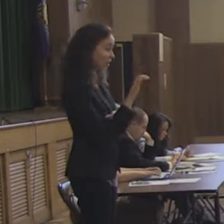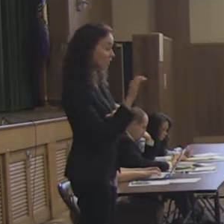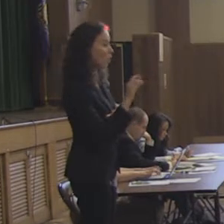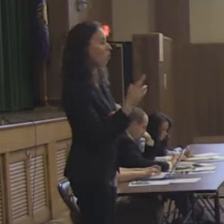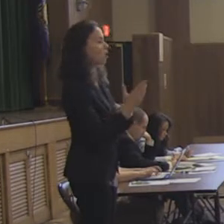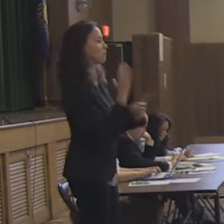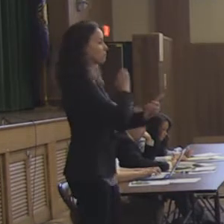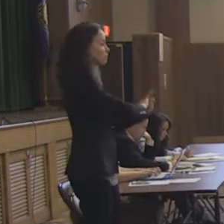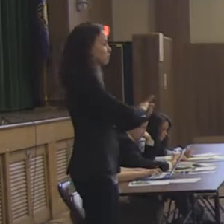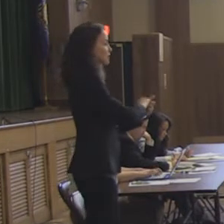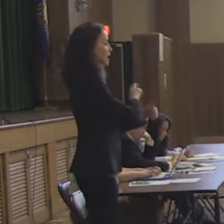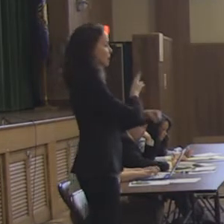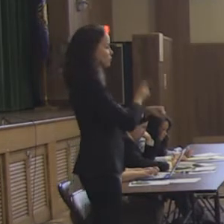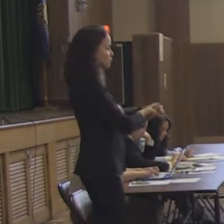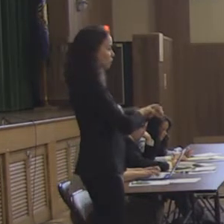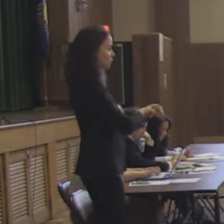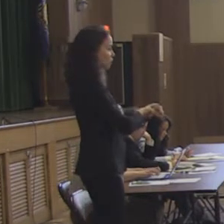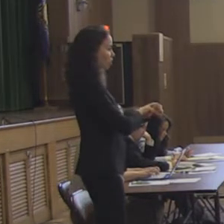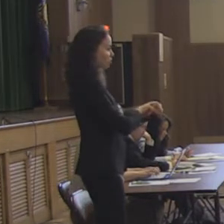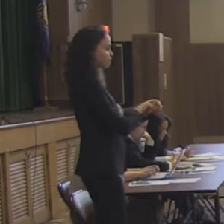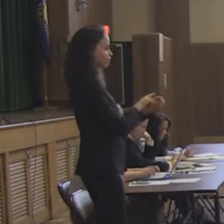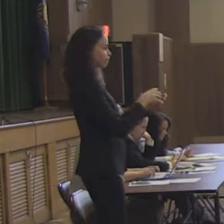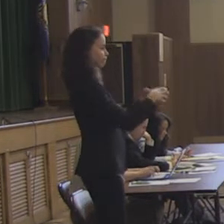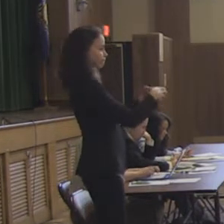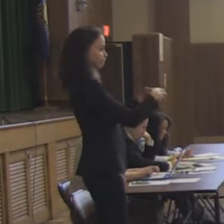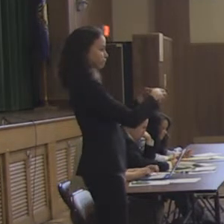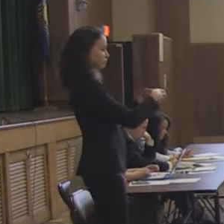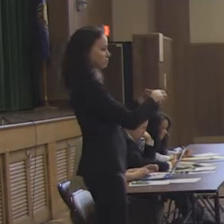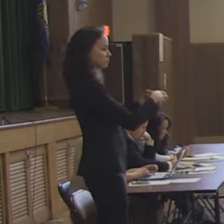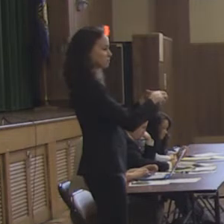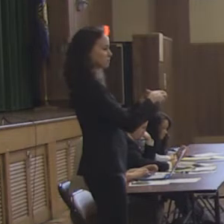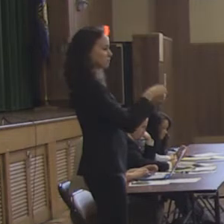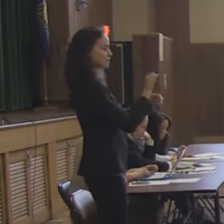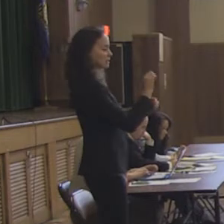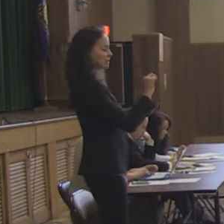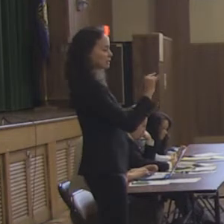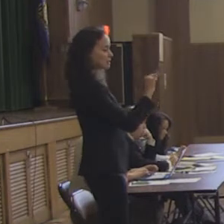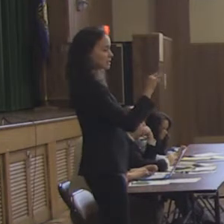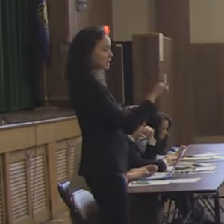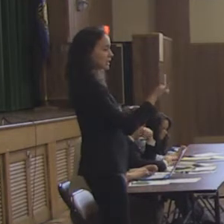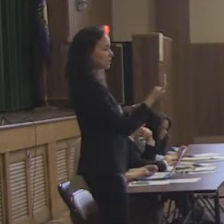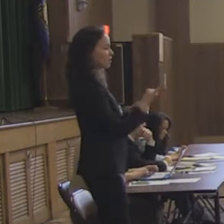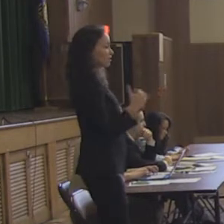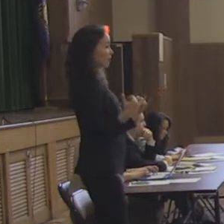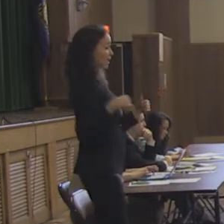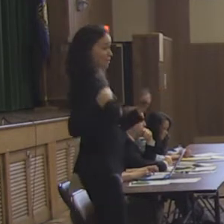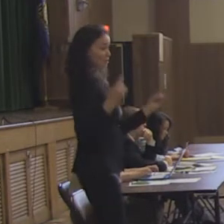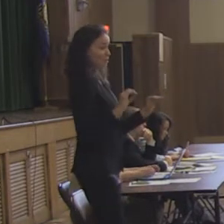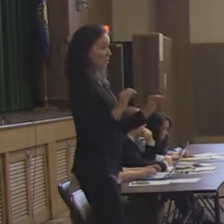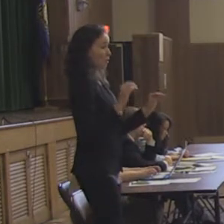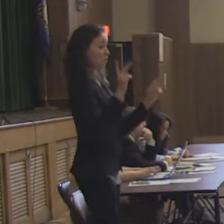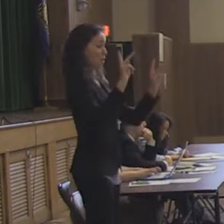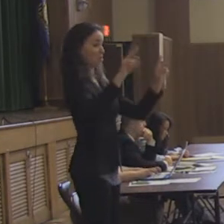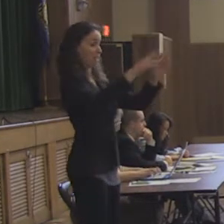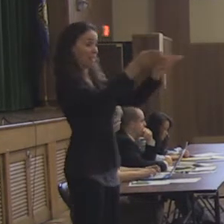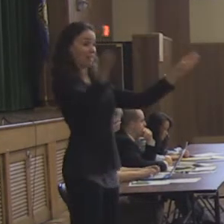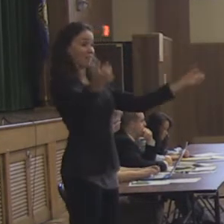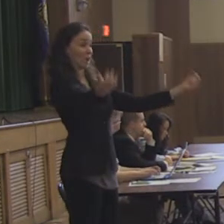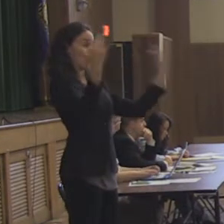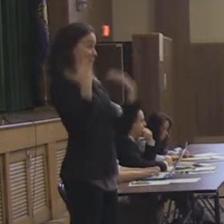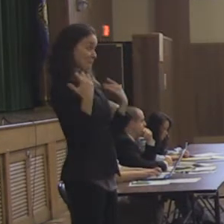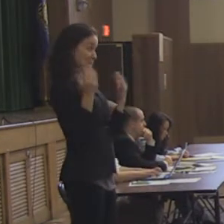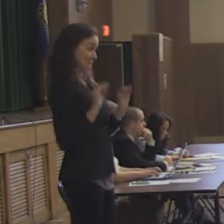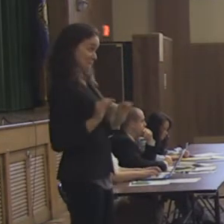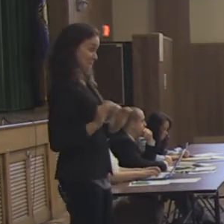become part of a national entity. So there's really been no public that has come to those meetings. I've not been there because somebody